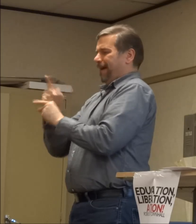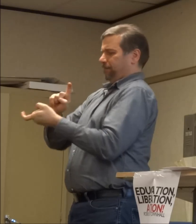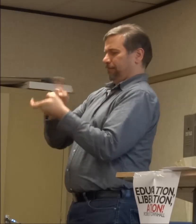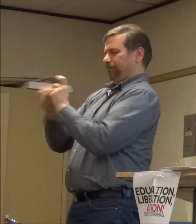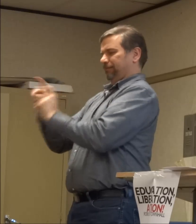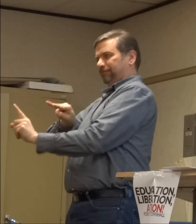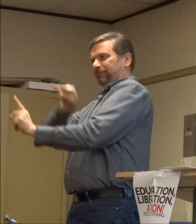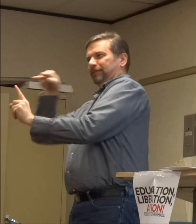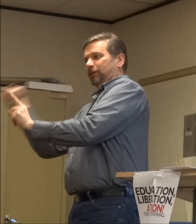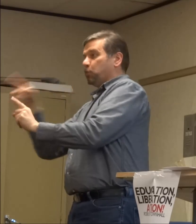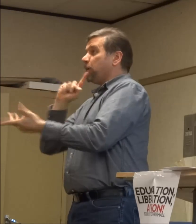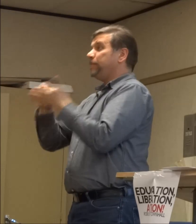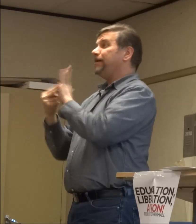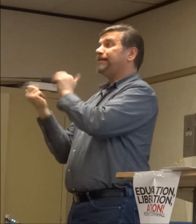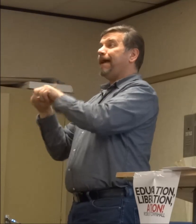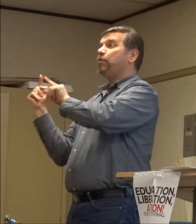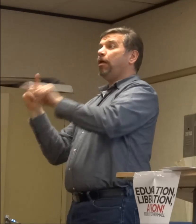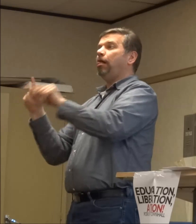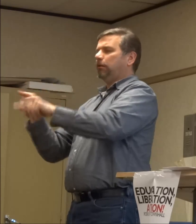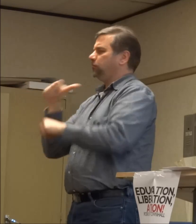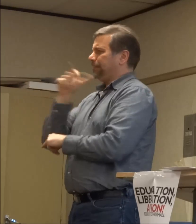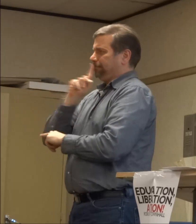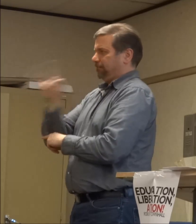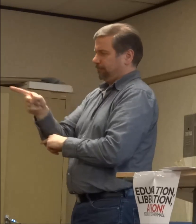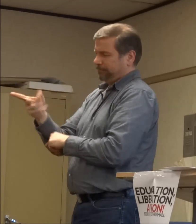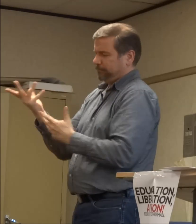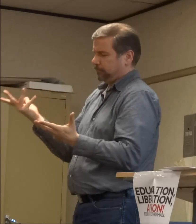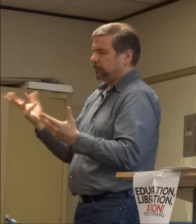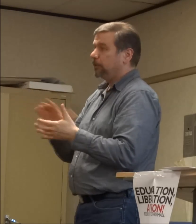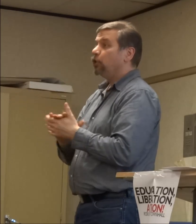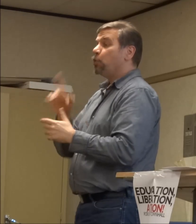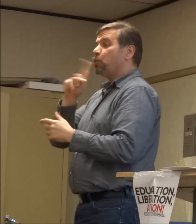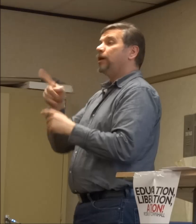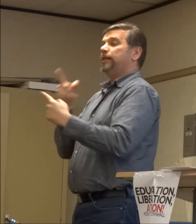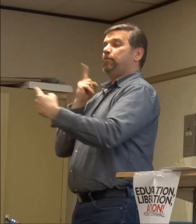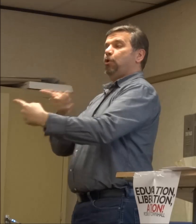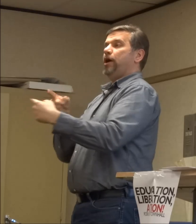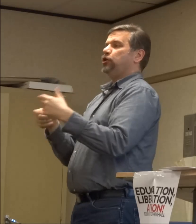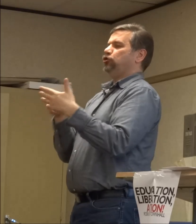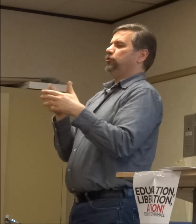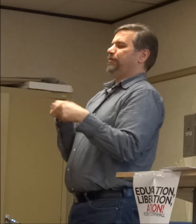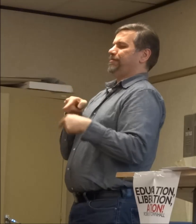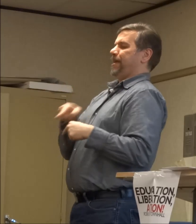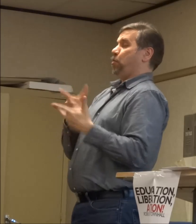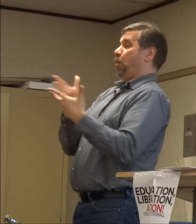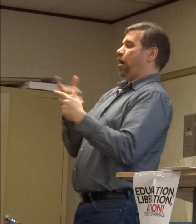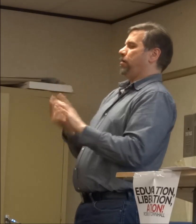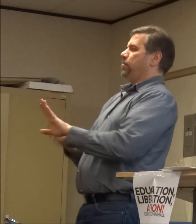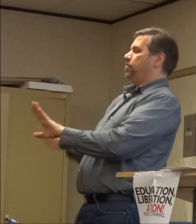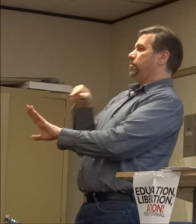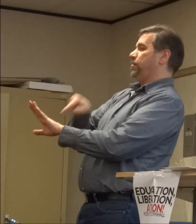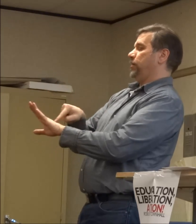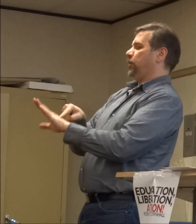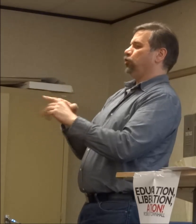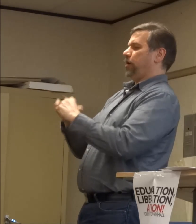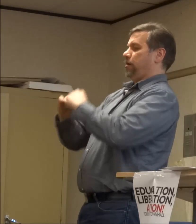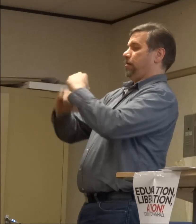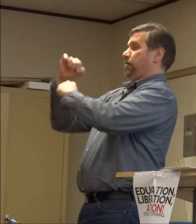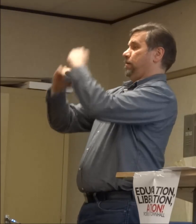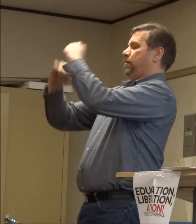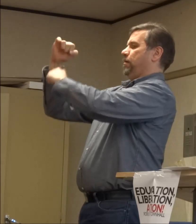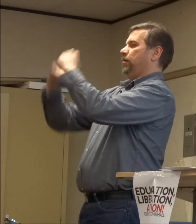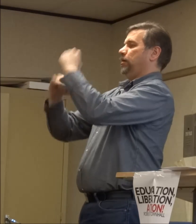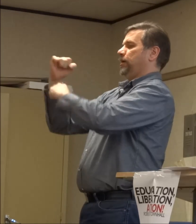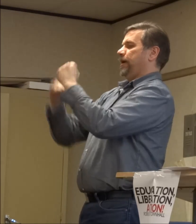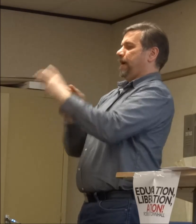saying that anybody can attend. Rather, it is the broader struggle to create structural conditions that encourage the dismantlement of the many forms